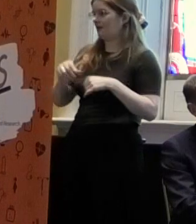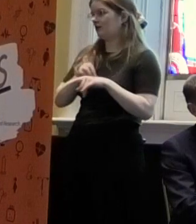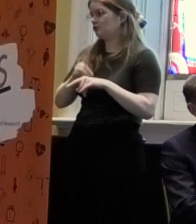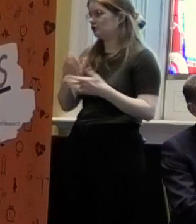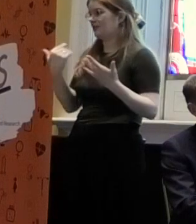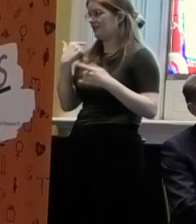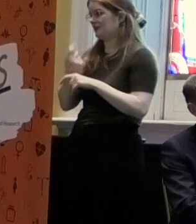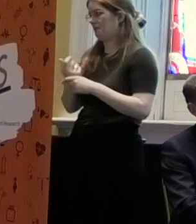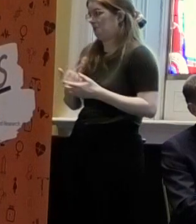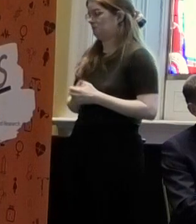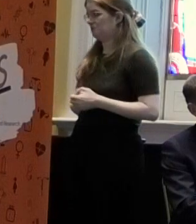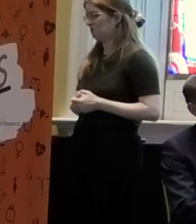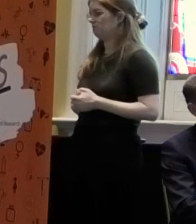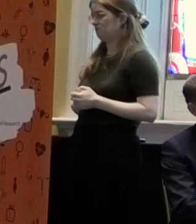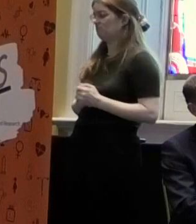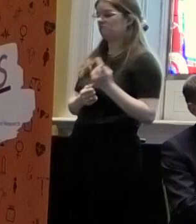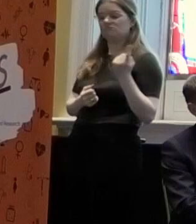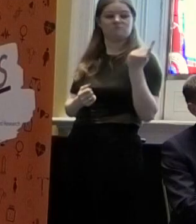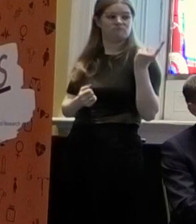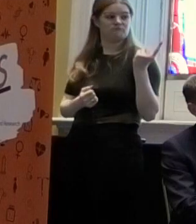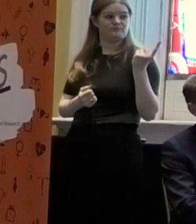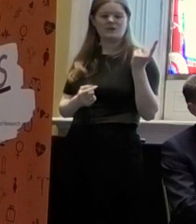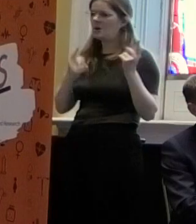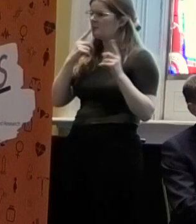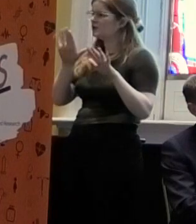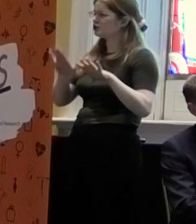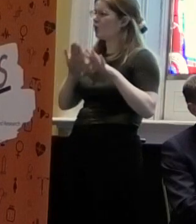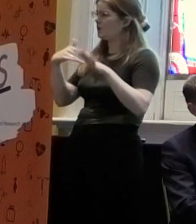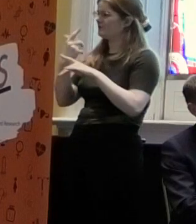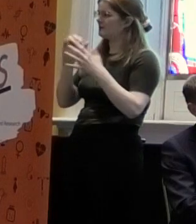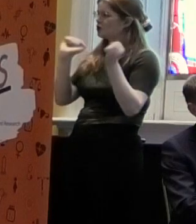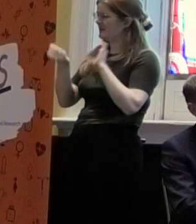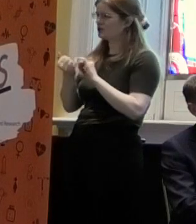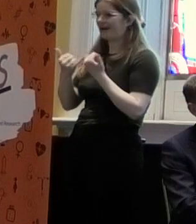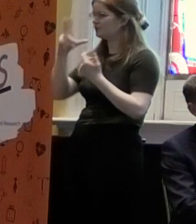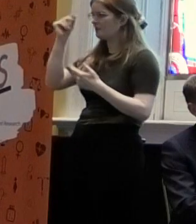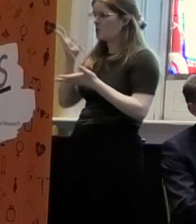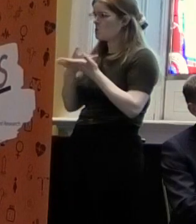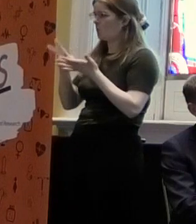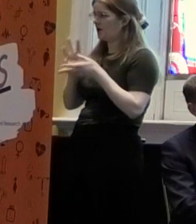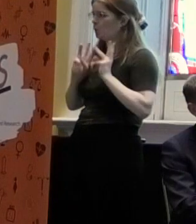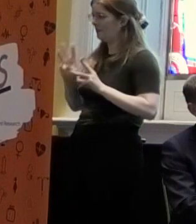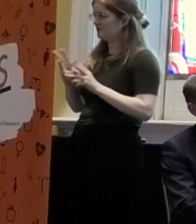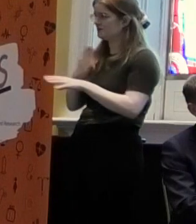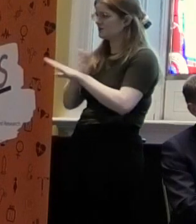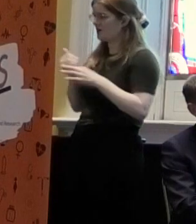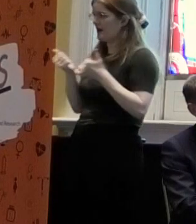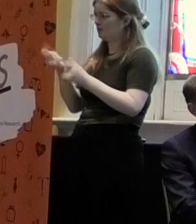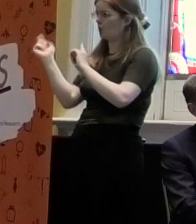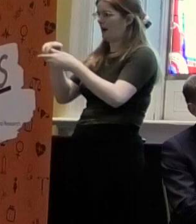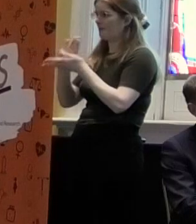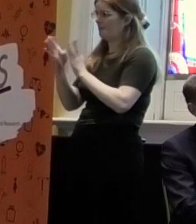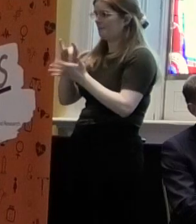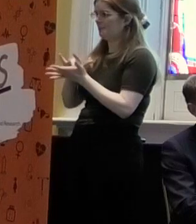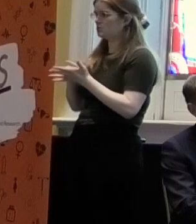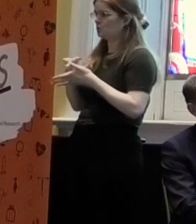Okay. Okay. And has there been there's been a redress since then? So when did women start becoming able to practice medicine and practice as